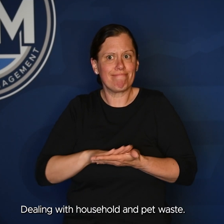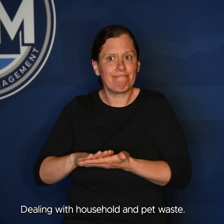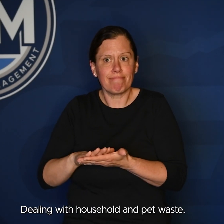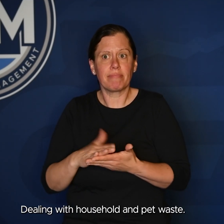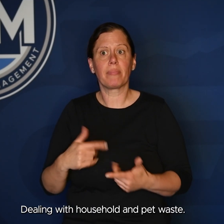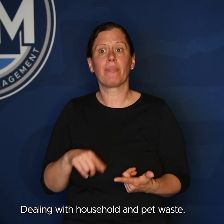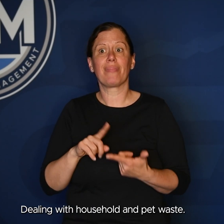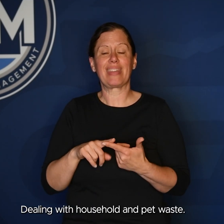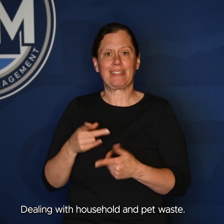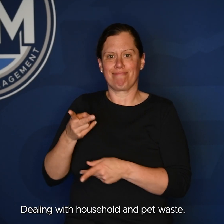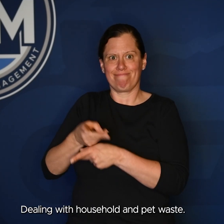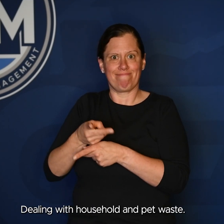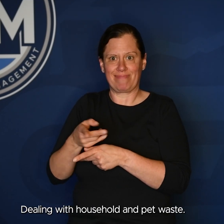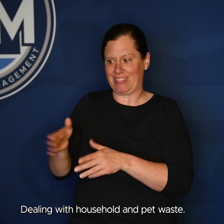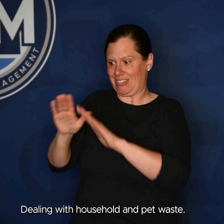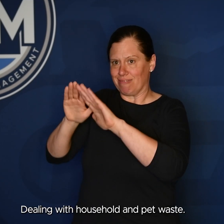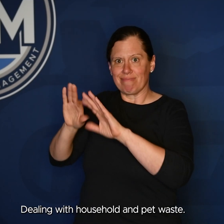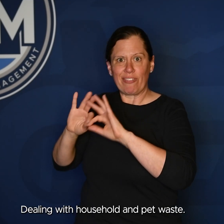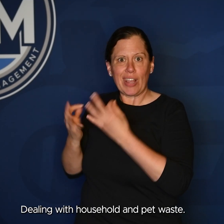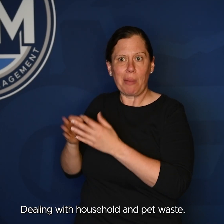Dealing with household and pet waste.